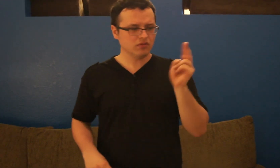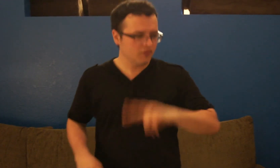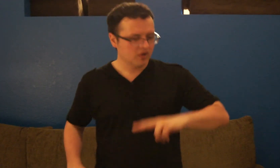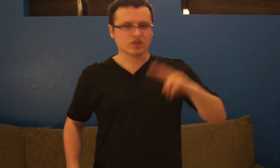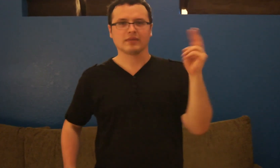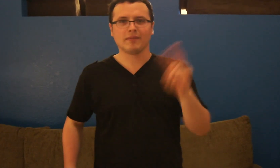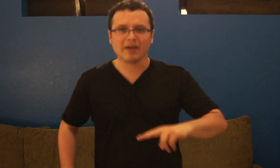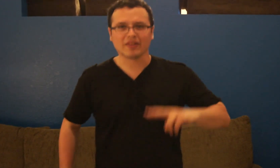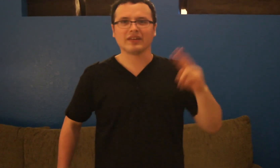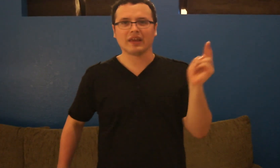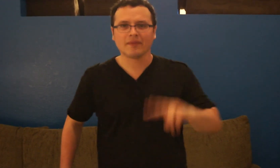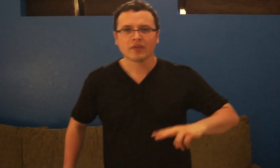Check out my melody,